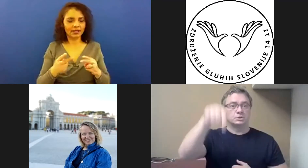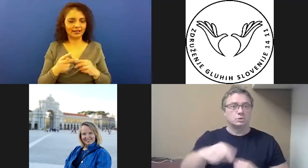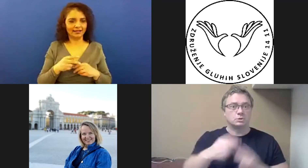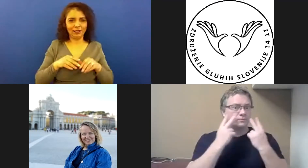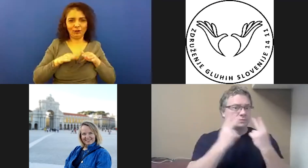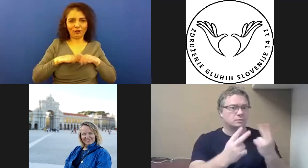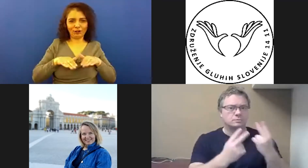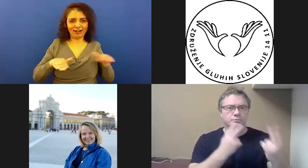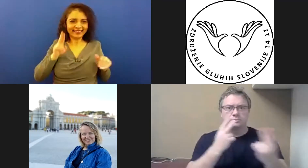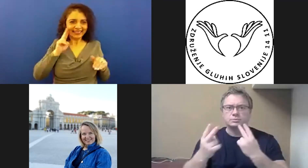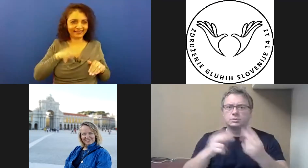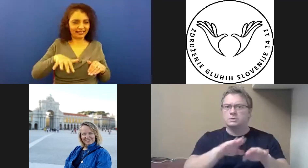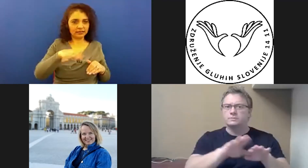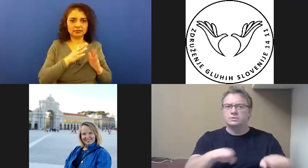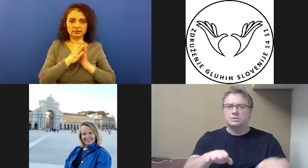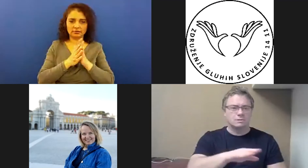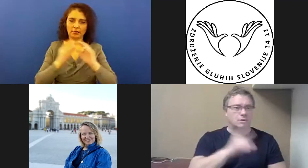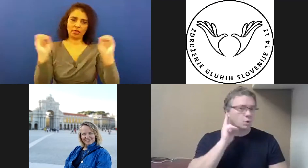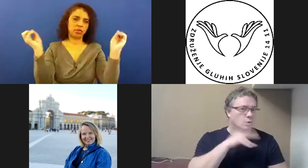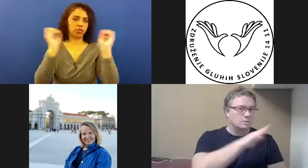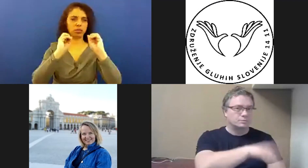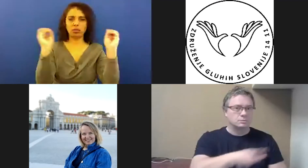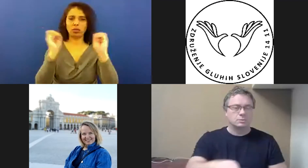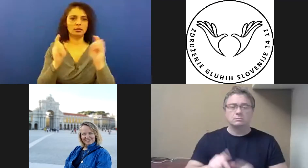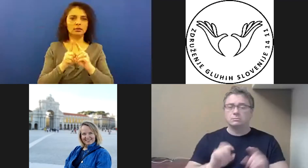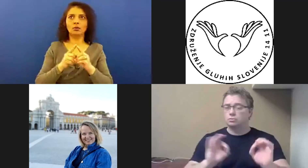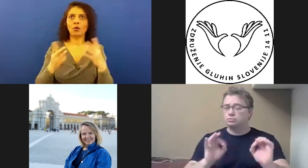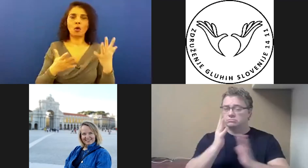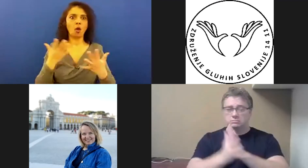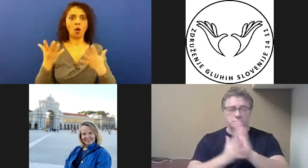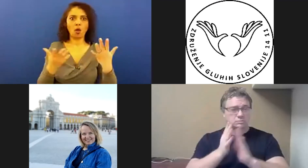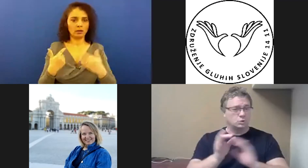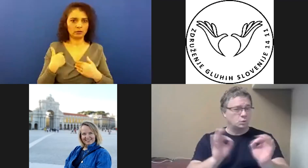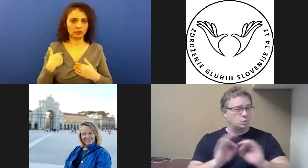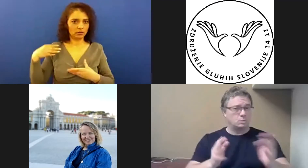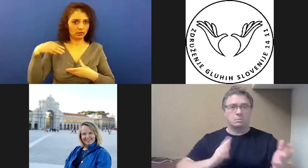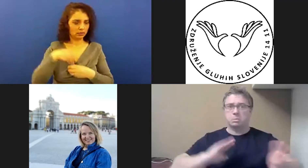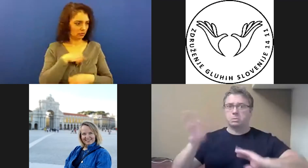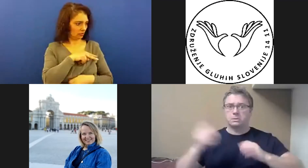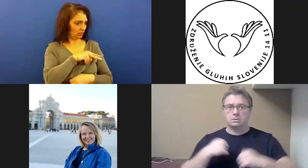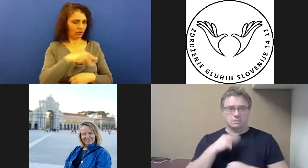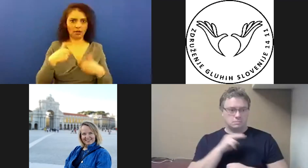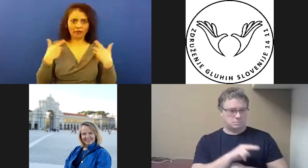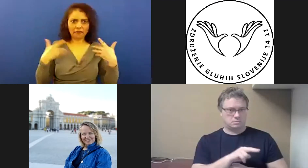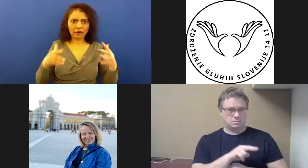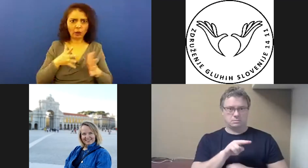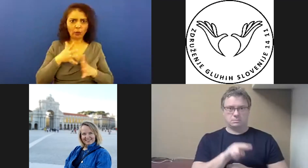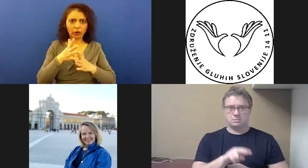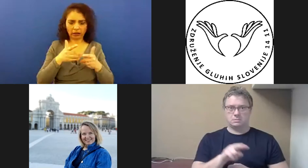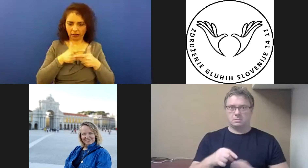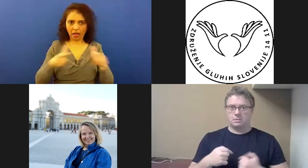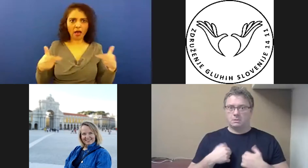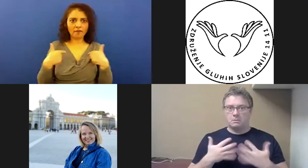kind of easy. When I entered the deaf school first, it was the first time that I saw deaf children who didn't know how to sign.